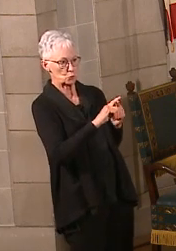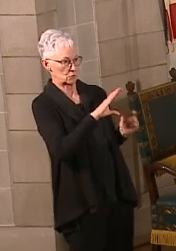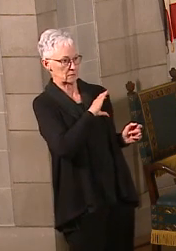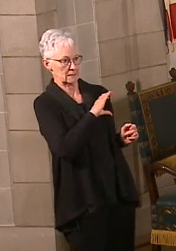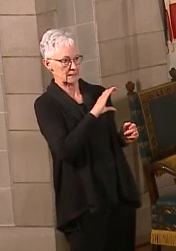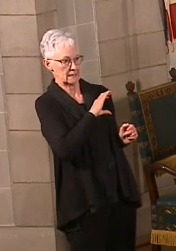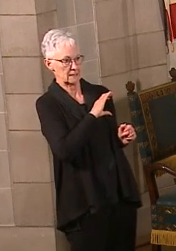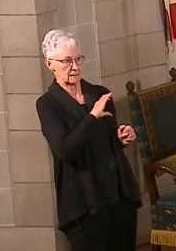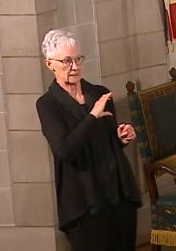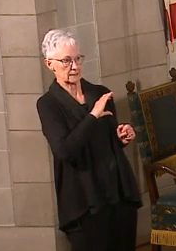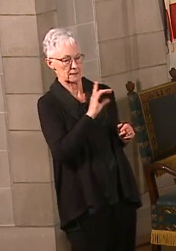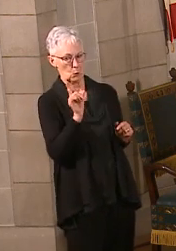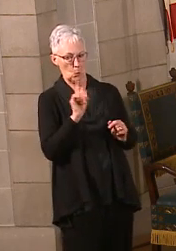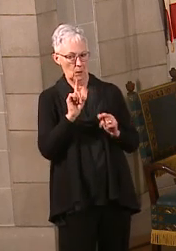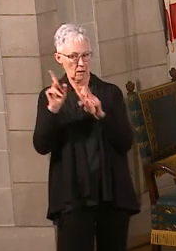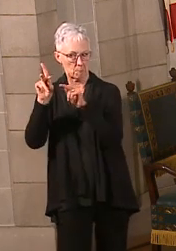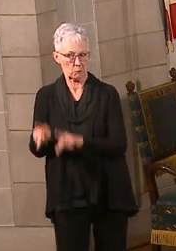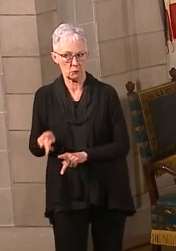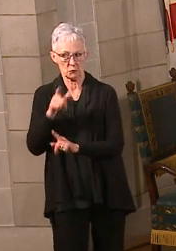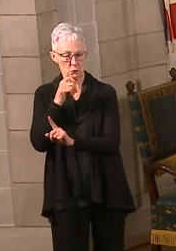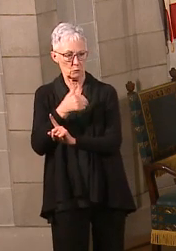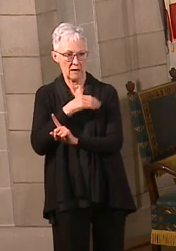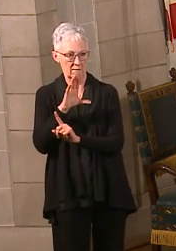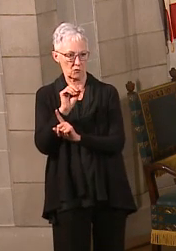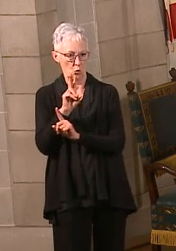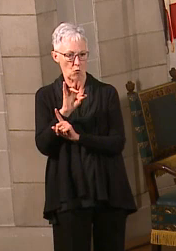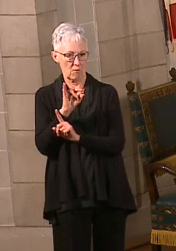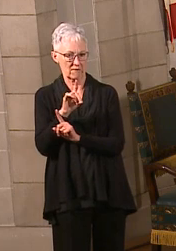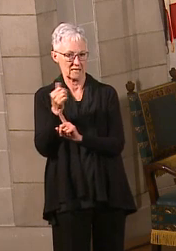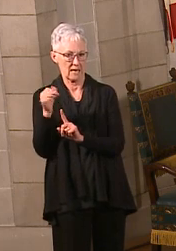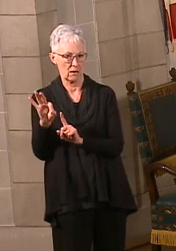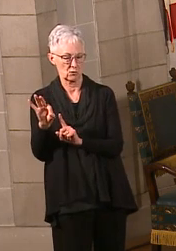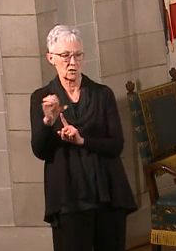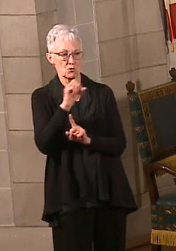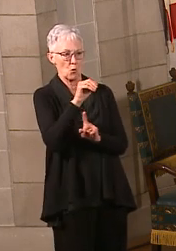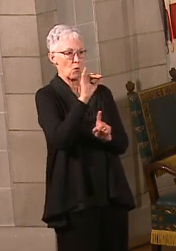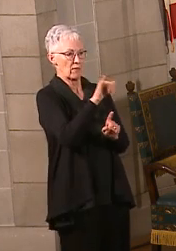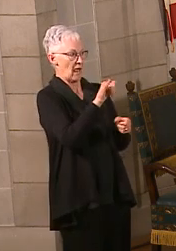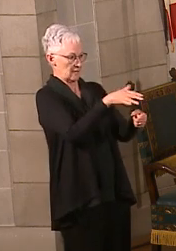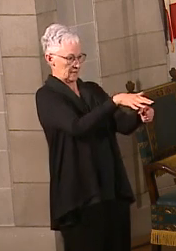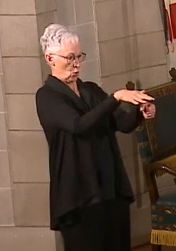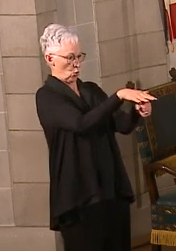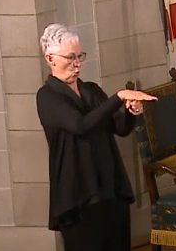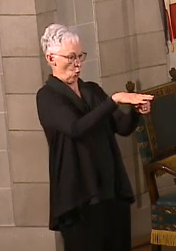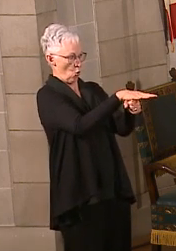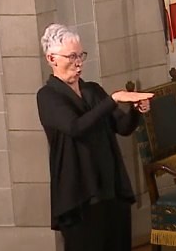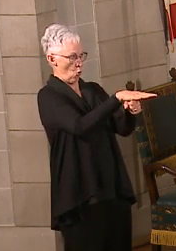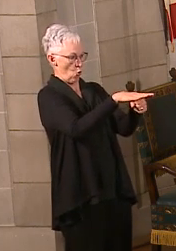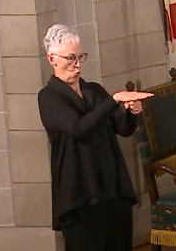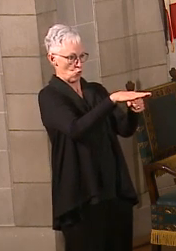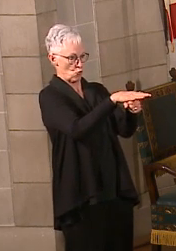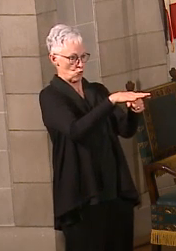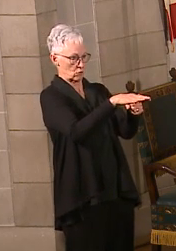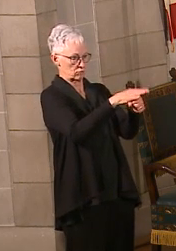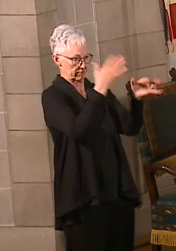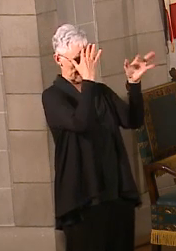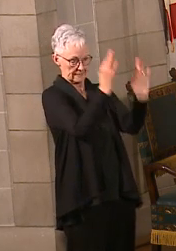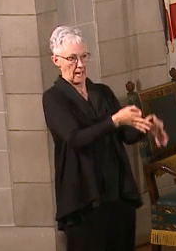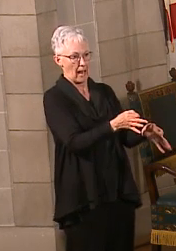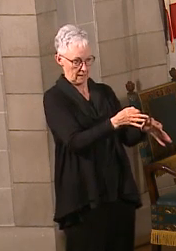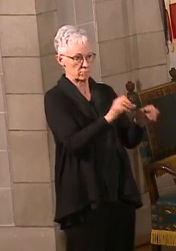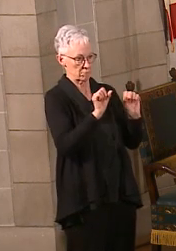if law enforcement and public health department wants to get together, that's a local issue to decide how that information, if it will be if that information is going to